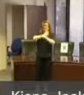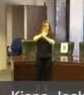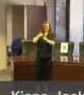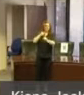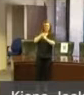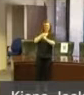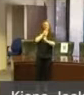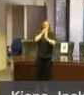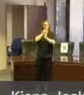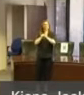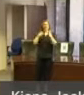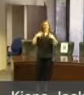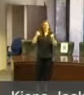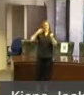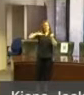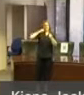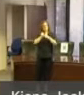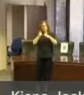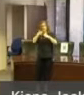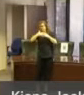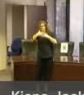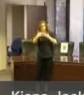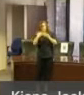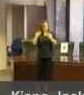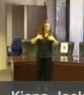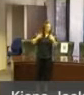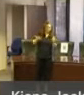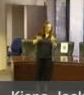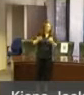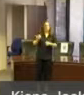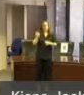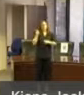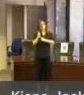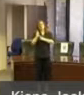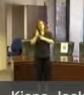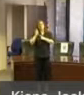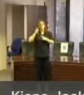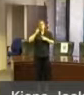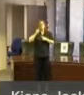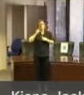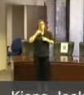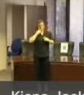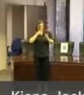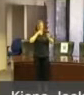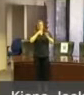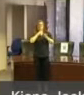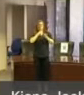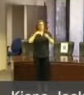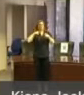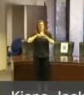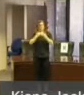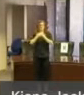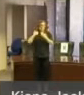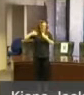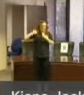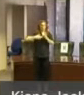the upcoming year. Mr. Rickman reiterated that the department is consistently reviewing what the pandemic means for the overall health